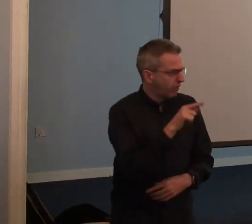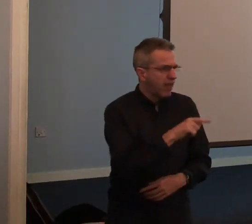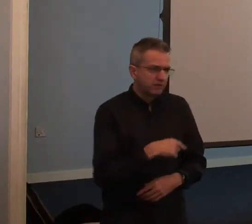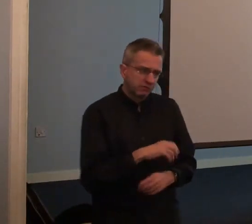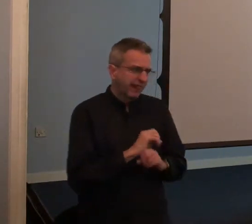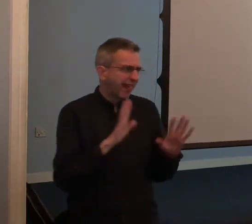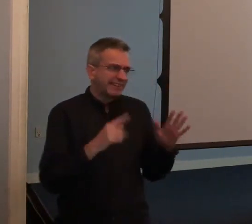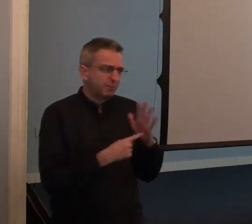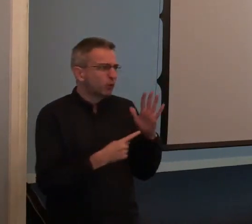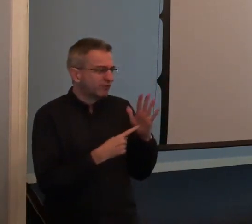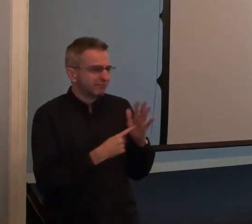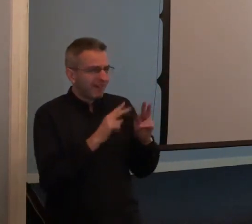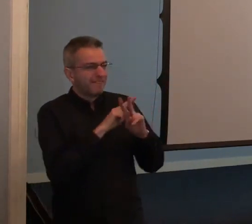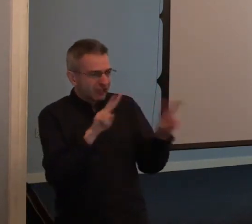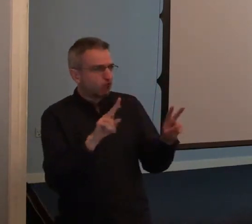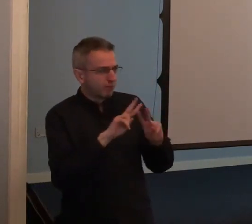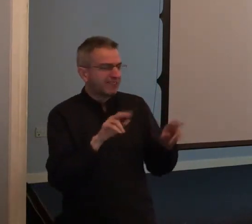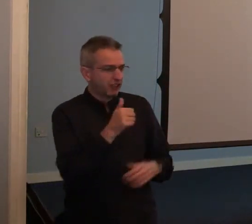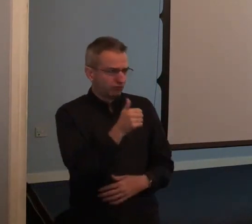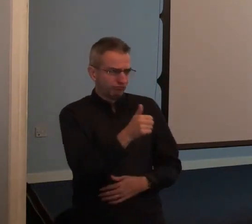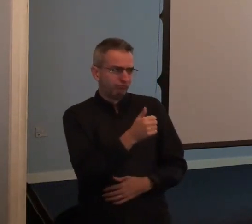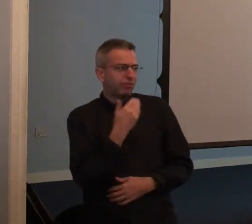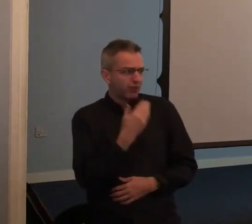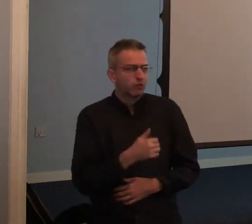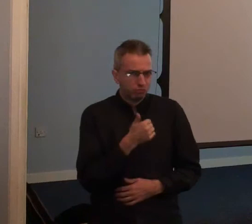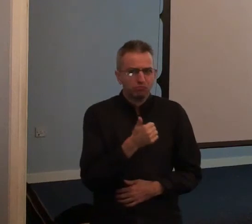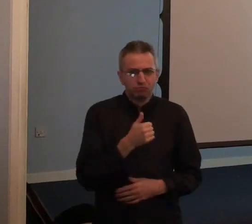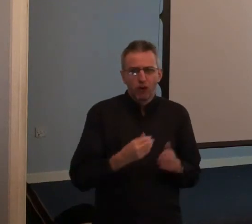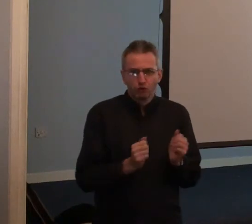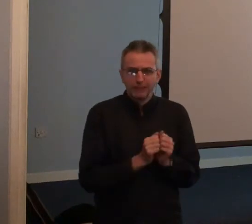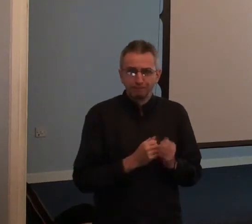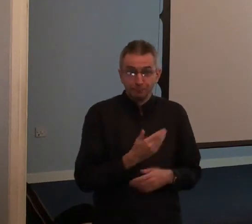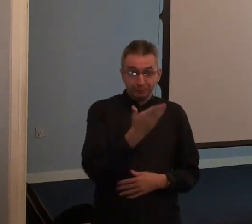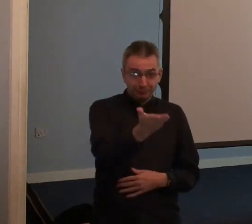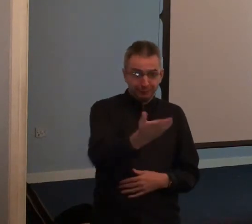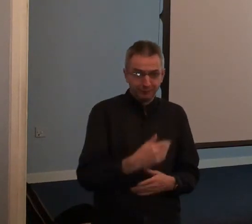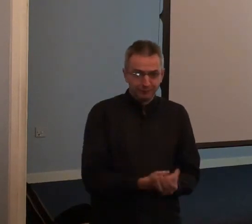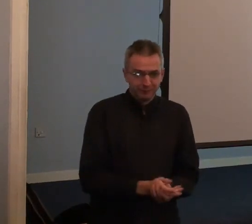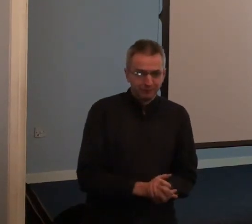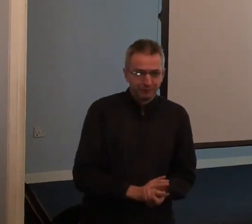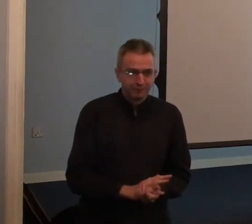I like that response. Thank you very much. That's a very important point about the visuality of the deaf community. Absolutely.